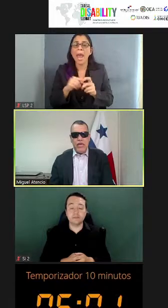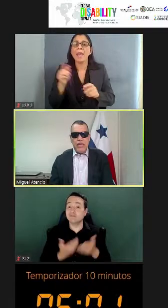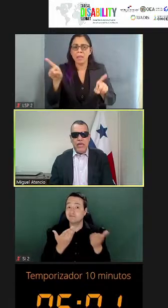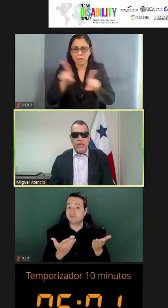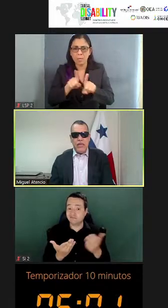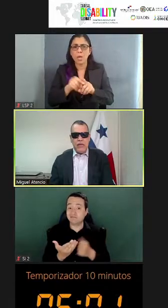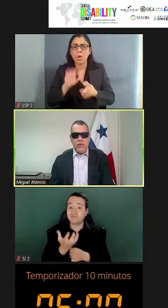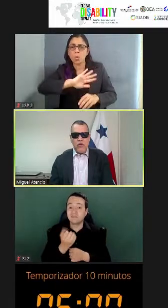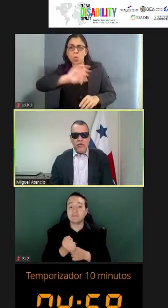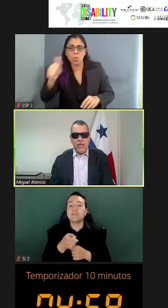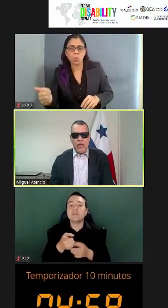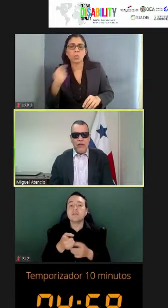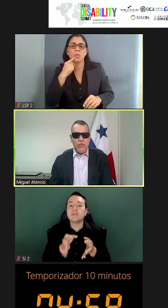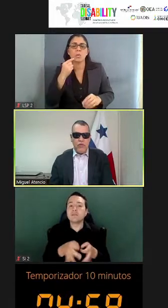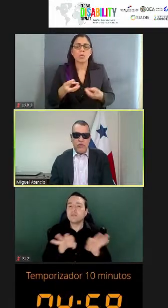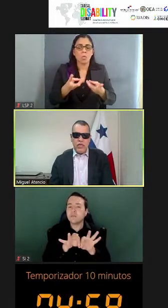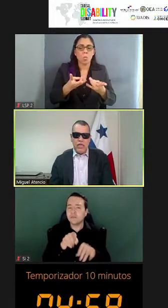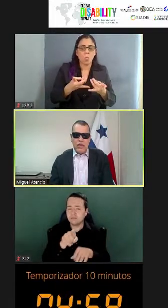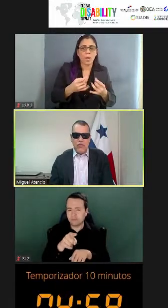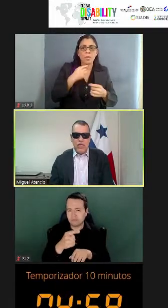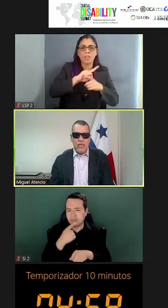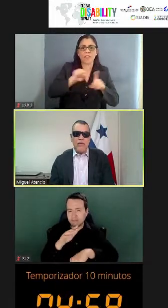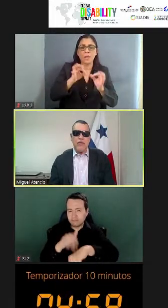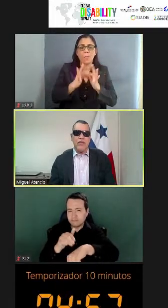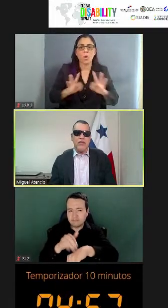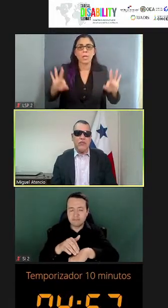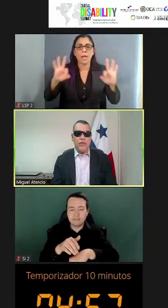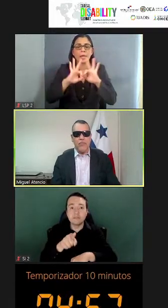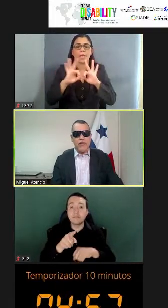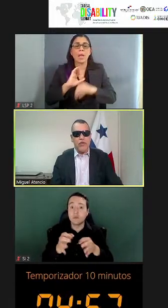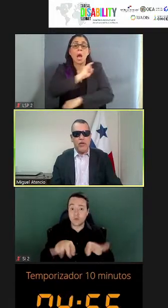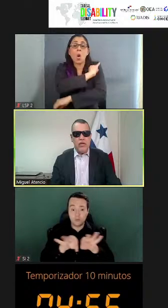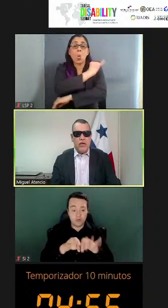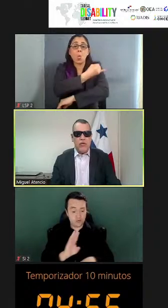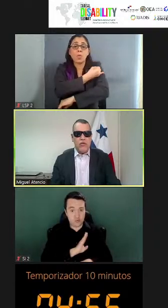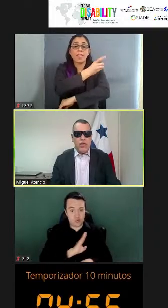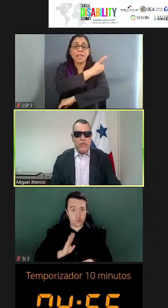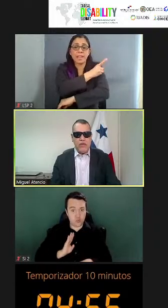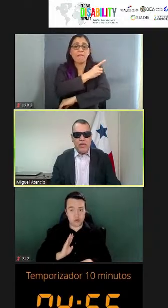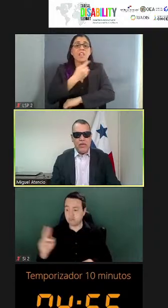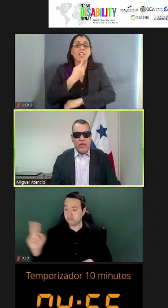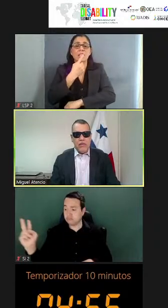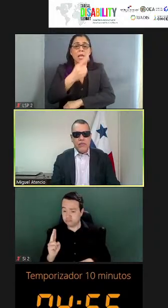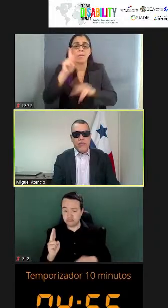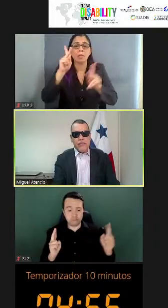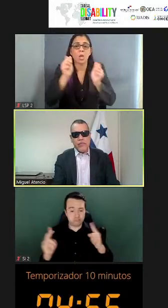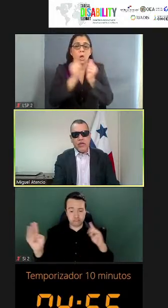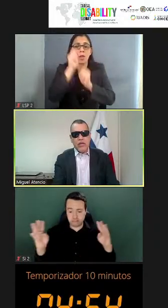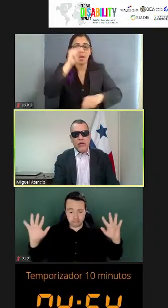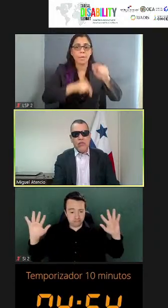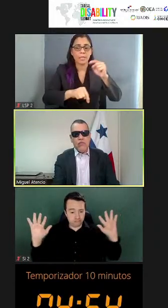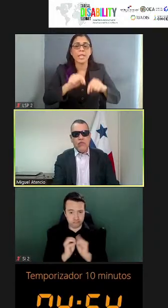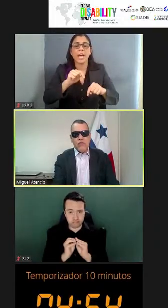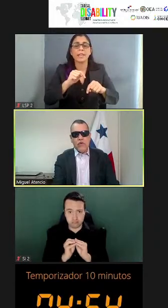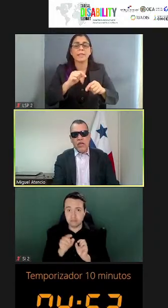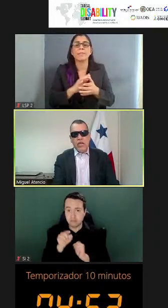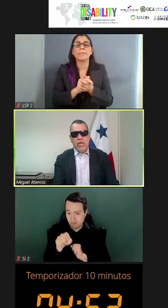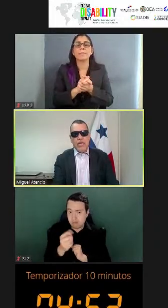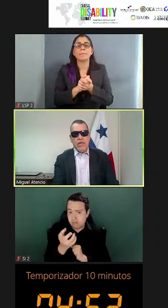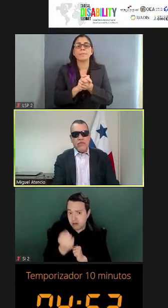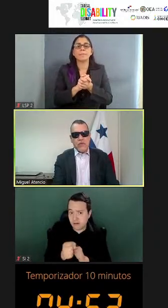so another important aspect as i was pointing out the board where we have the